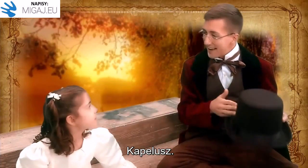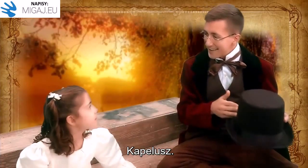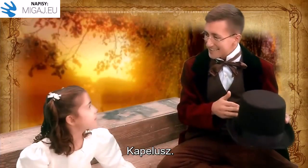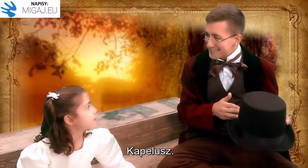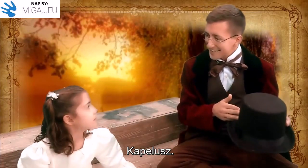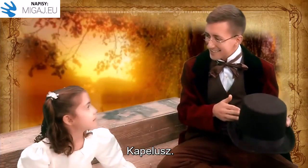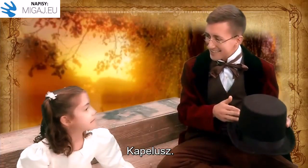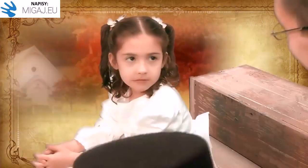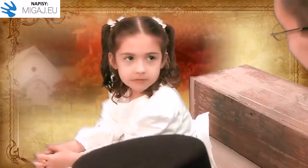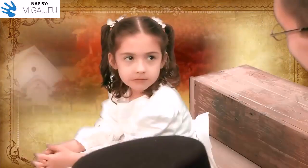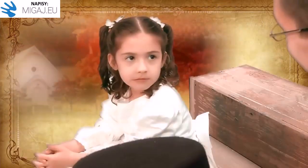Hat.